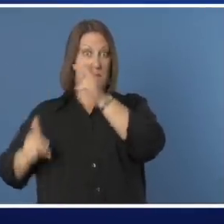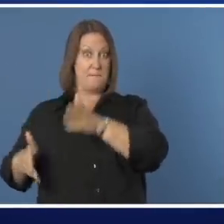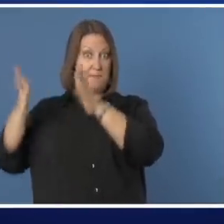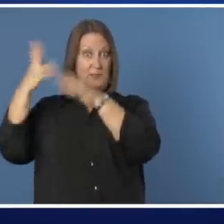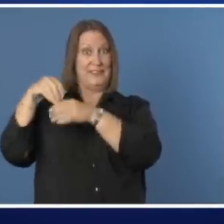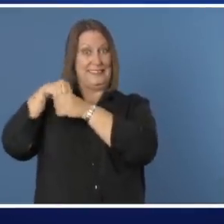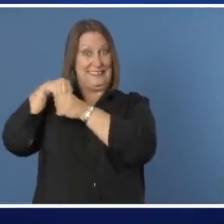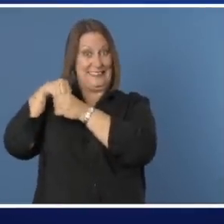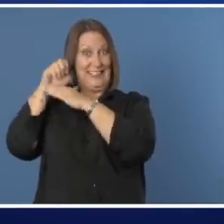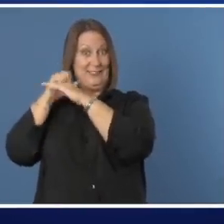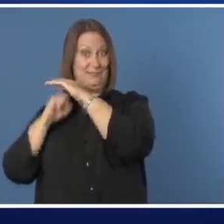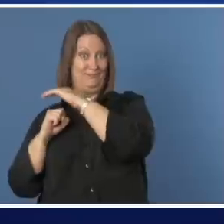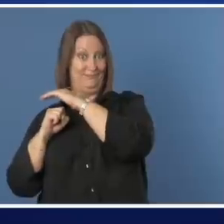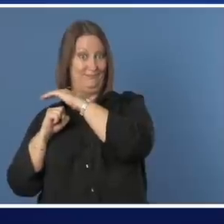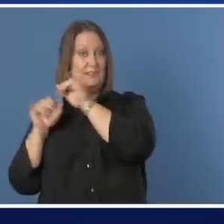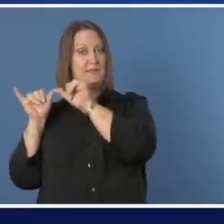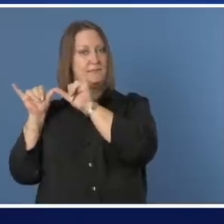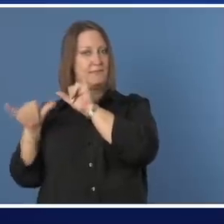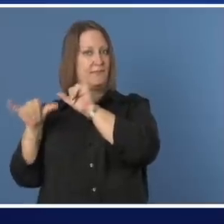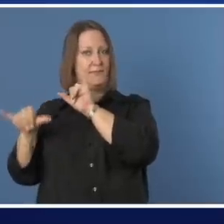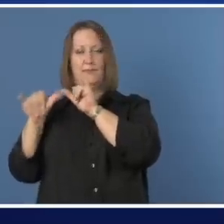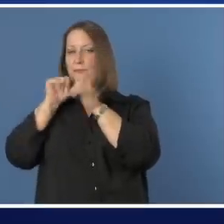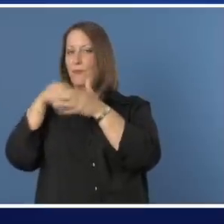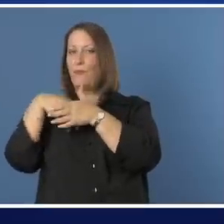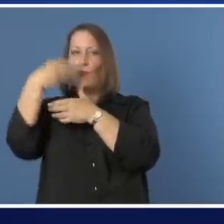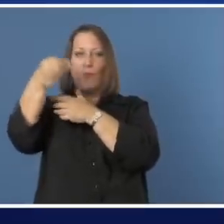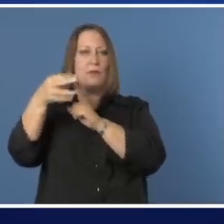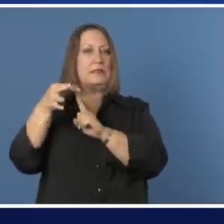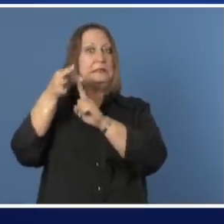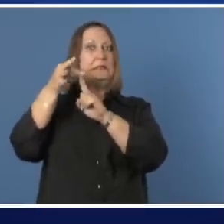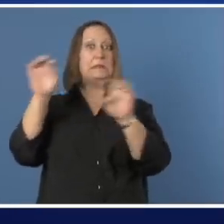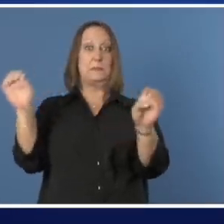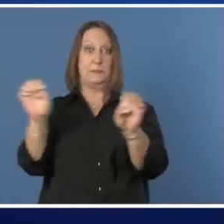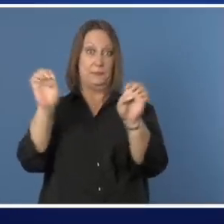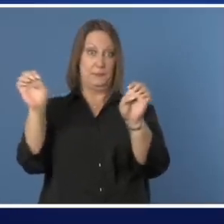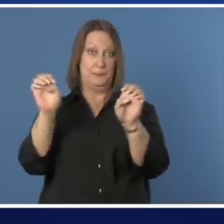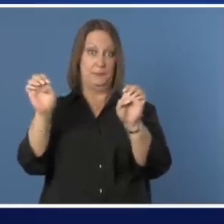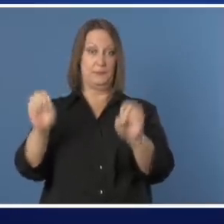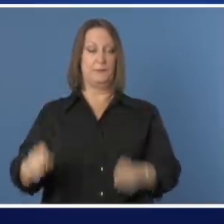and don't venture outside unless absolutely necessary.